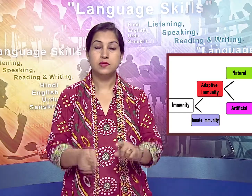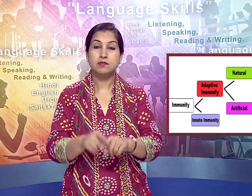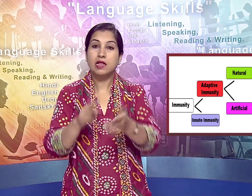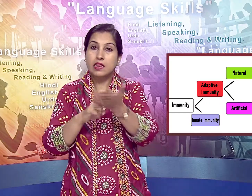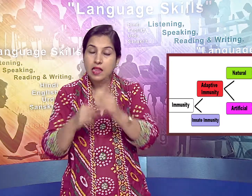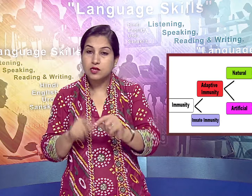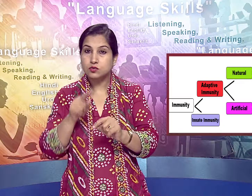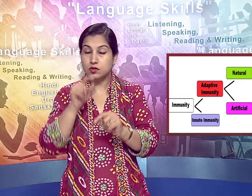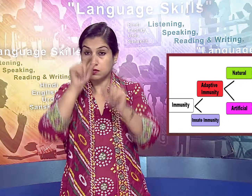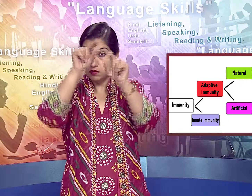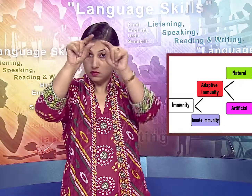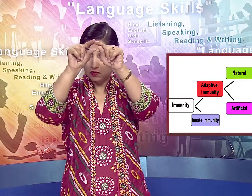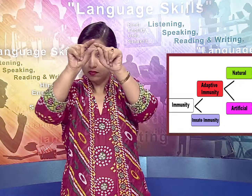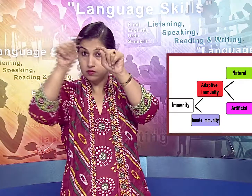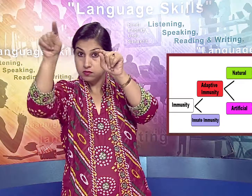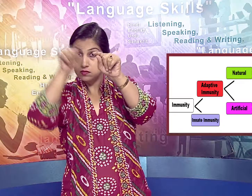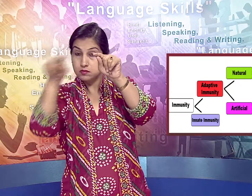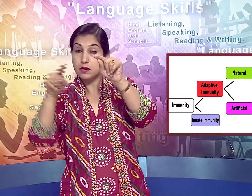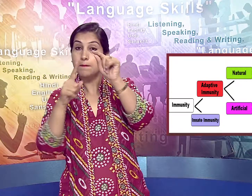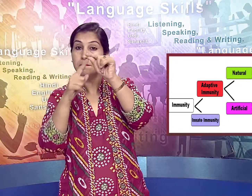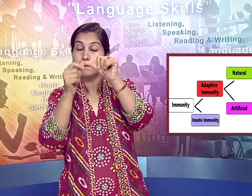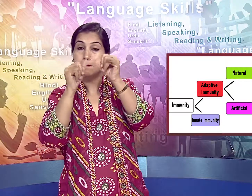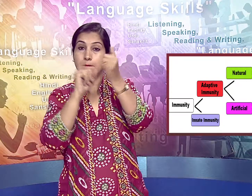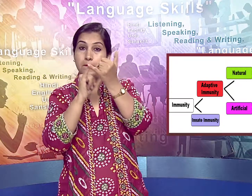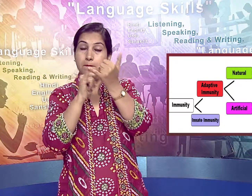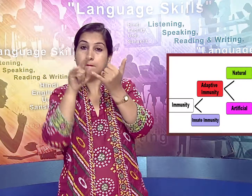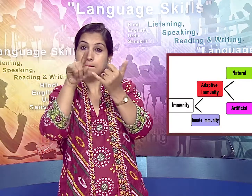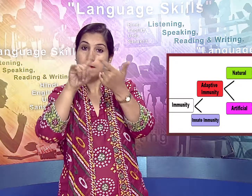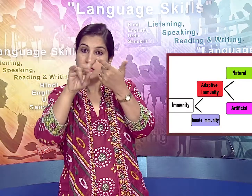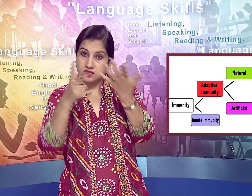And the natural immunization is passive.